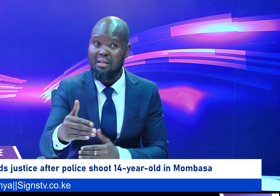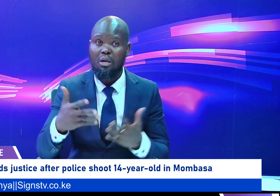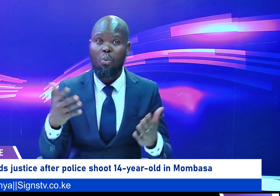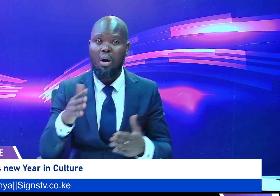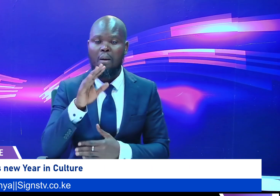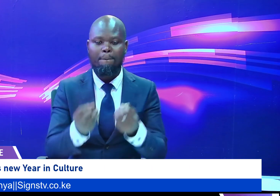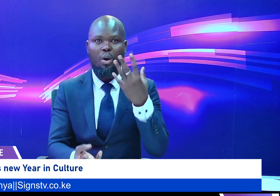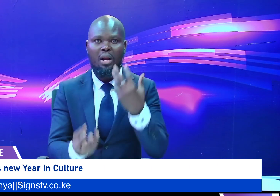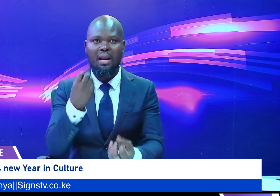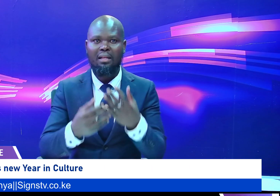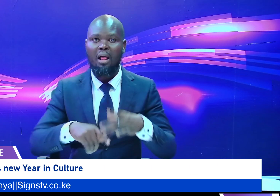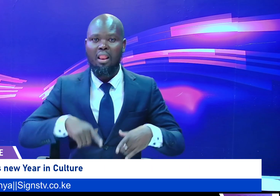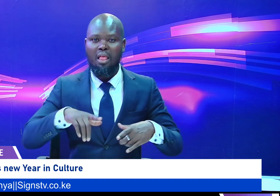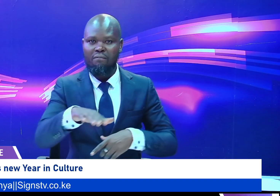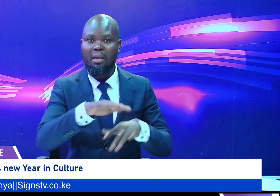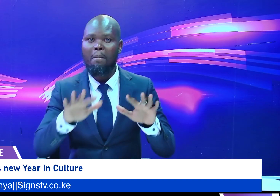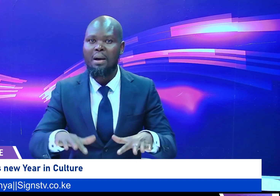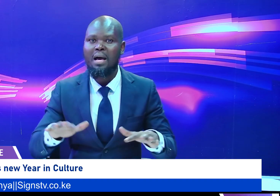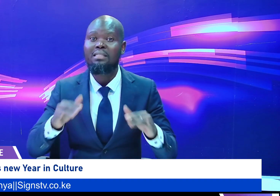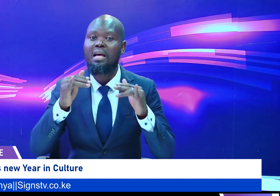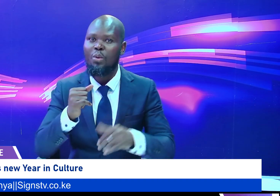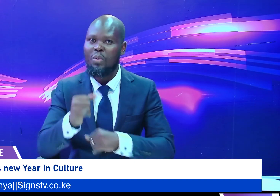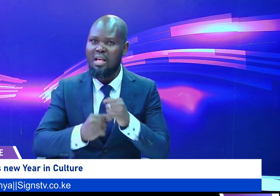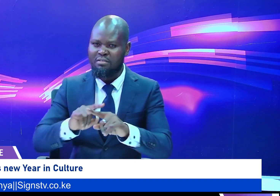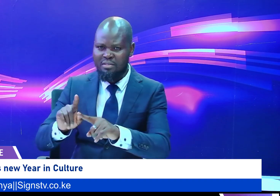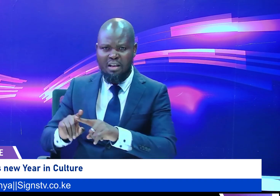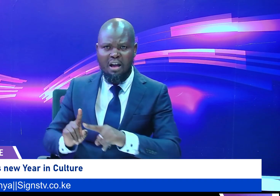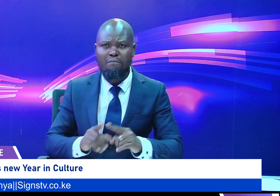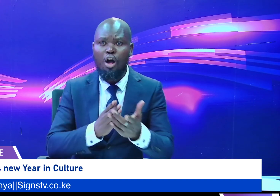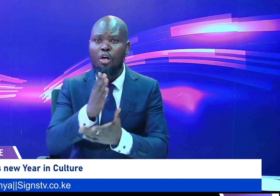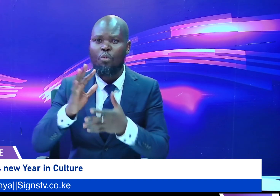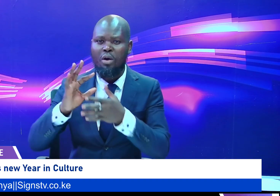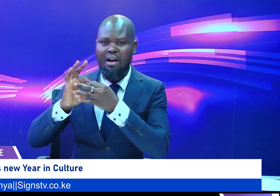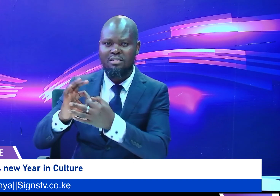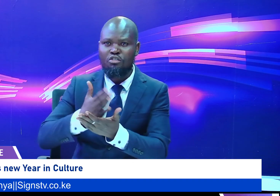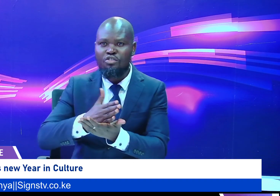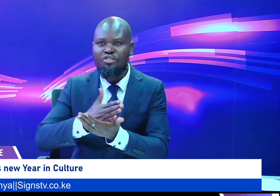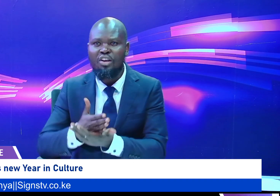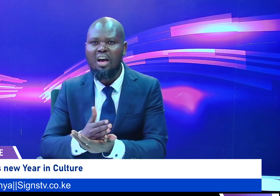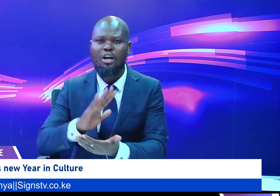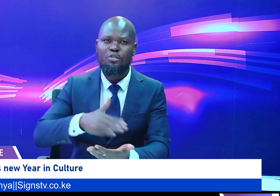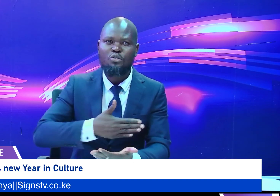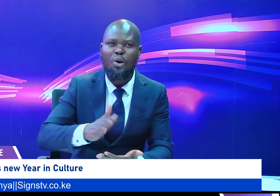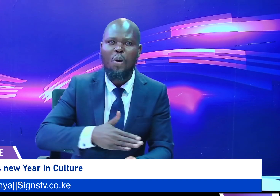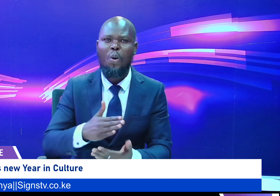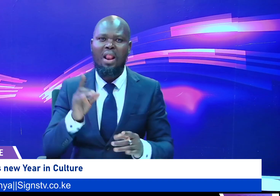And Baringo residents marked the new year differently through culture, sharing songs, dance,